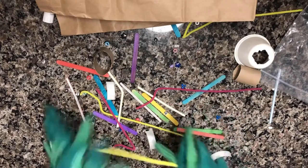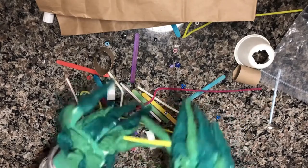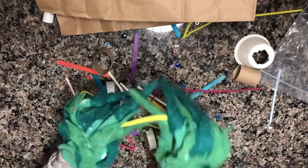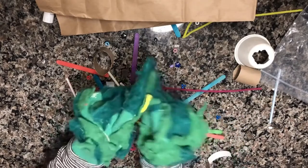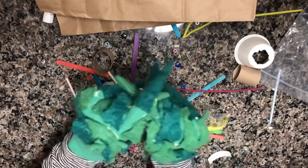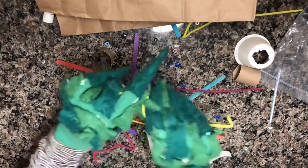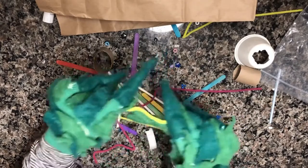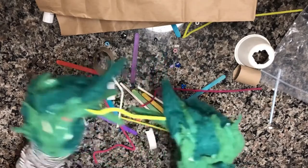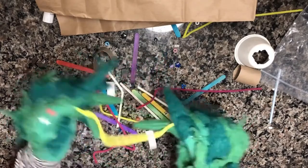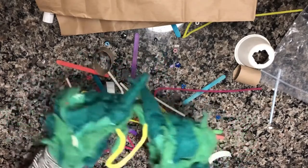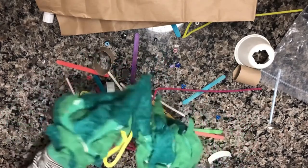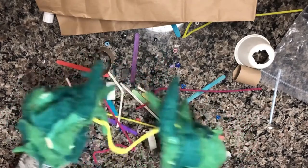This one's quite bendy.